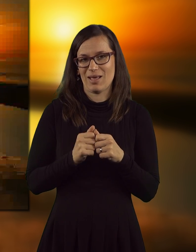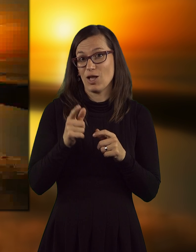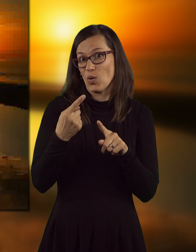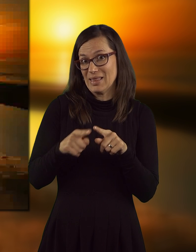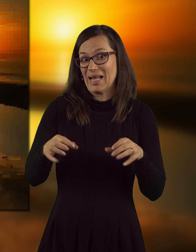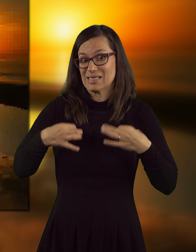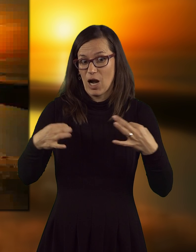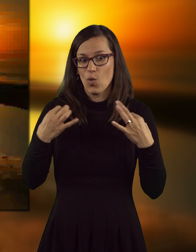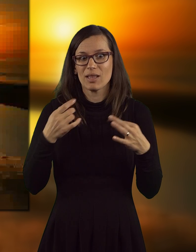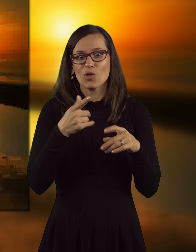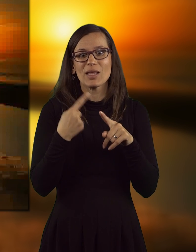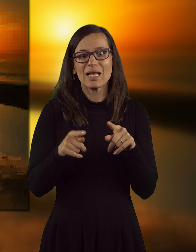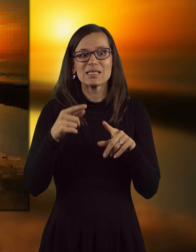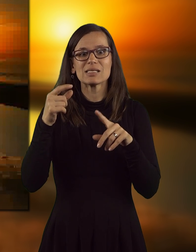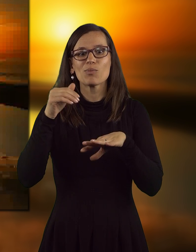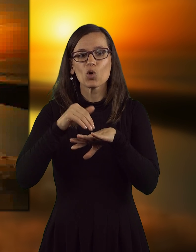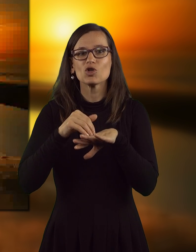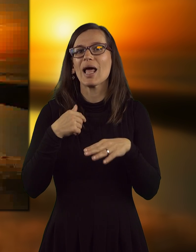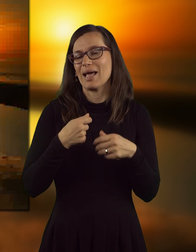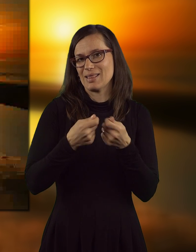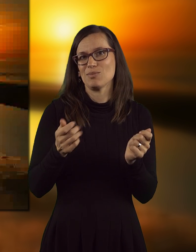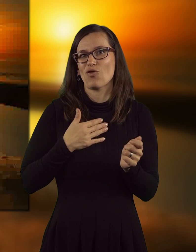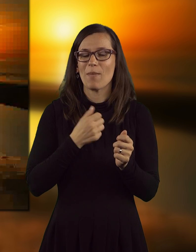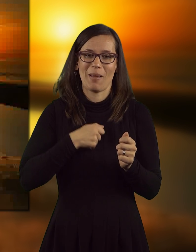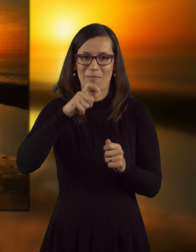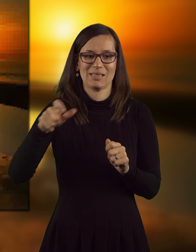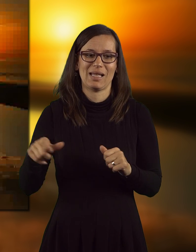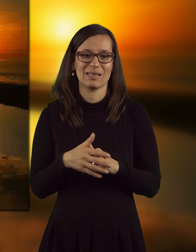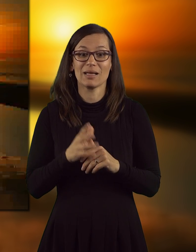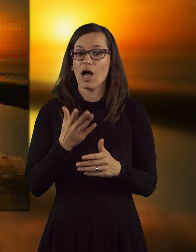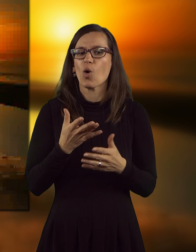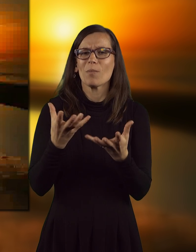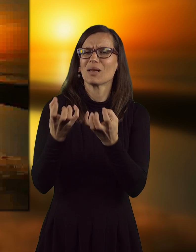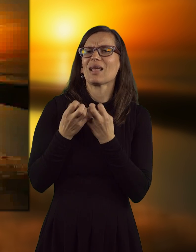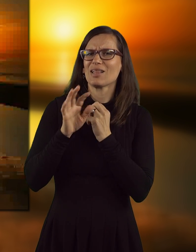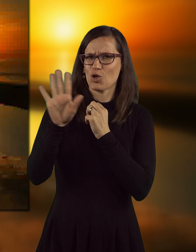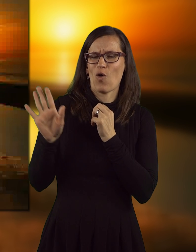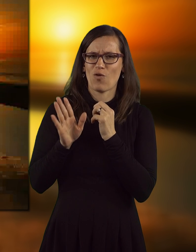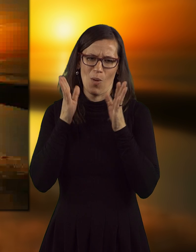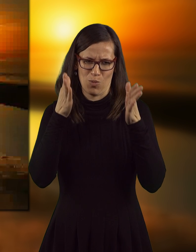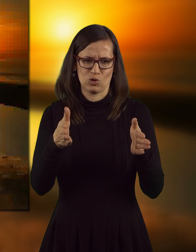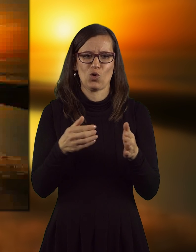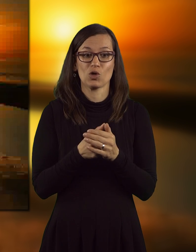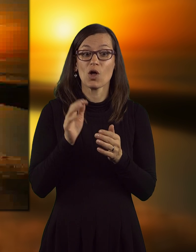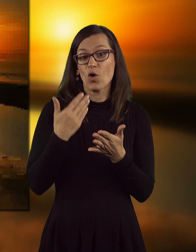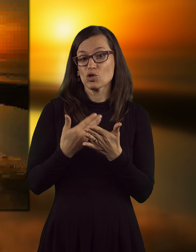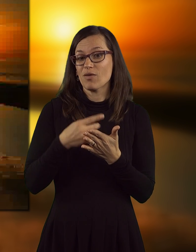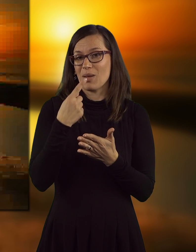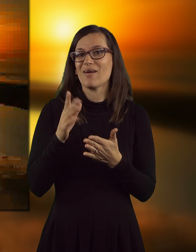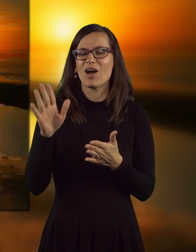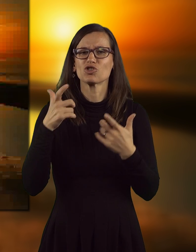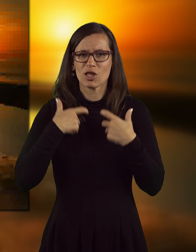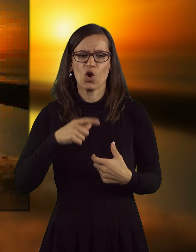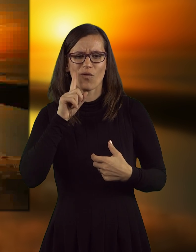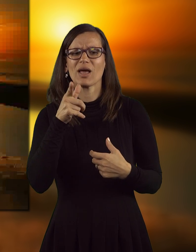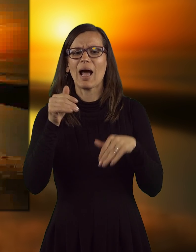and that's part of the message I love to share with my patients. And they love so it. how do you get their attention so essentially what you're saying is your